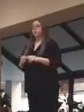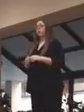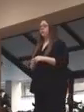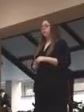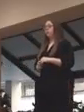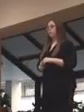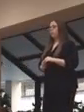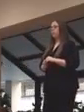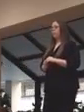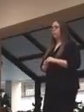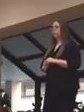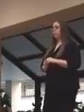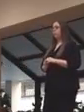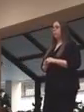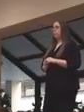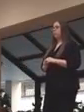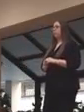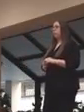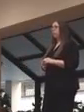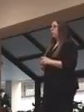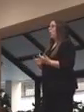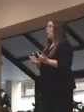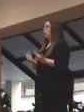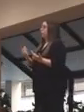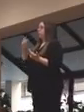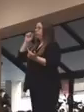First question was, why was there no call for task force members?